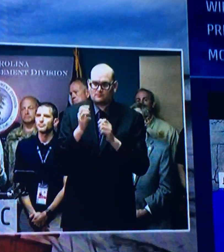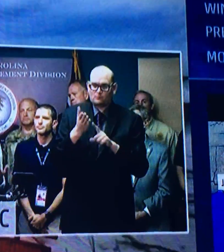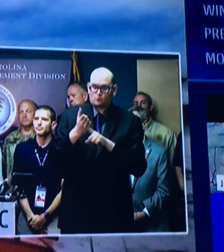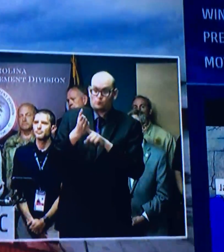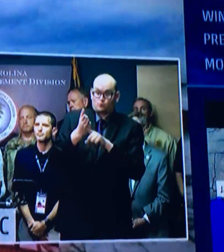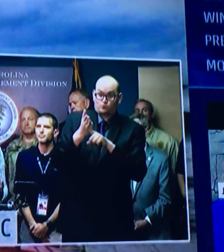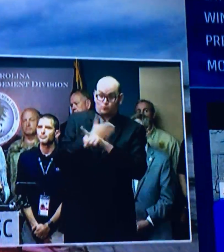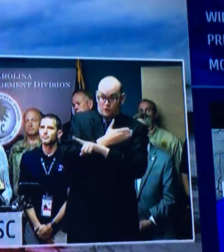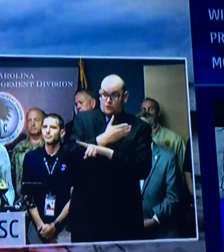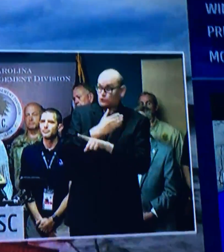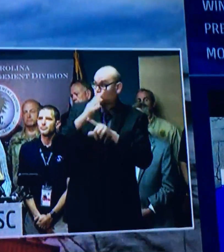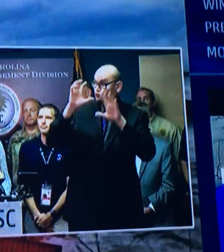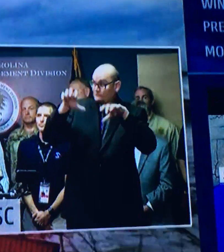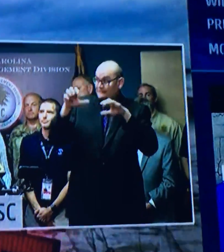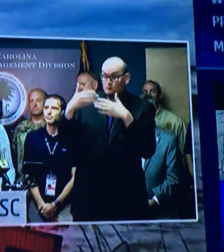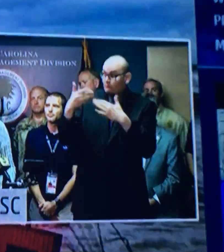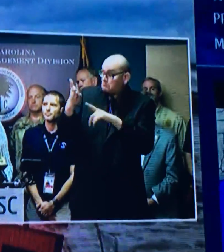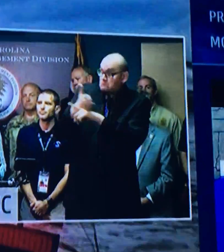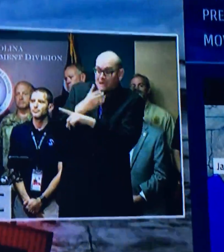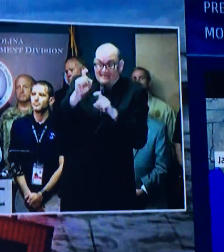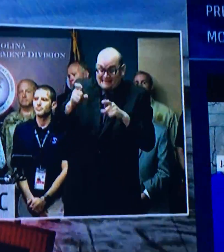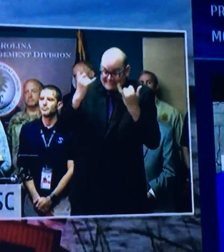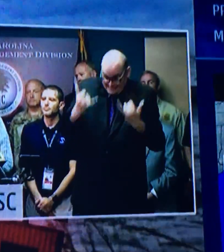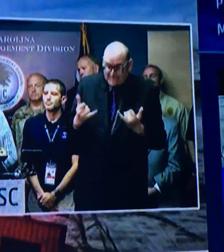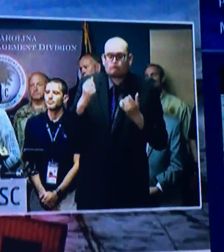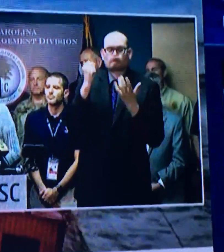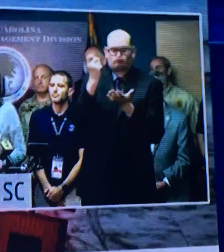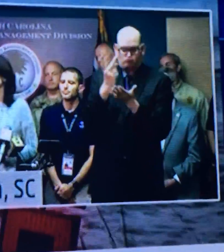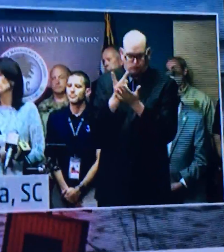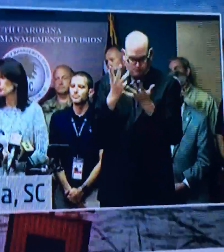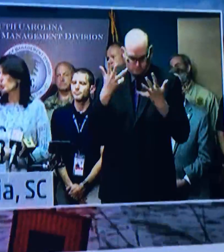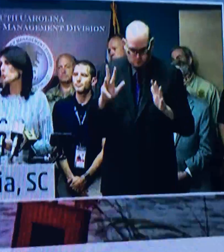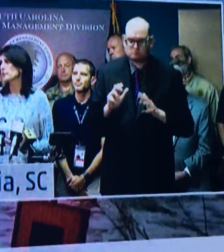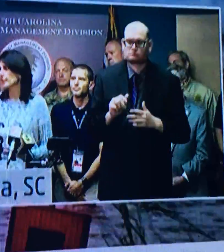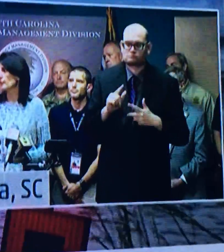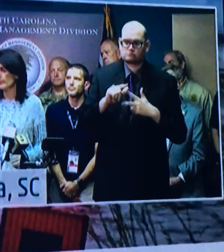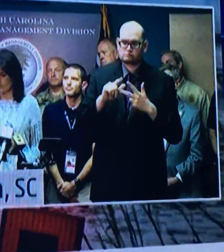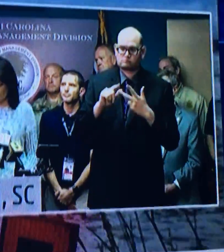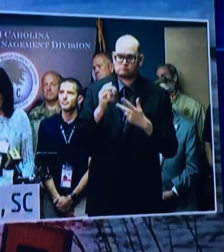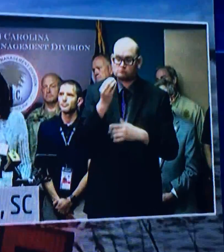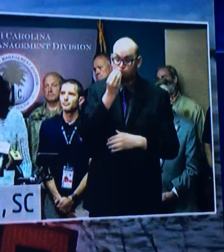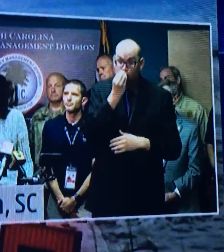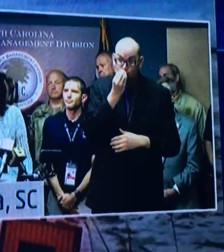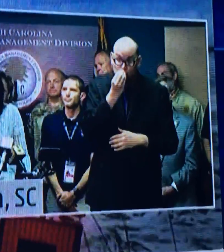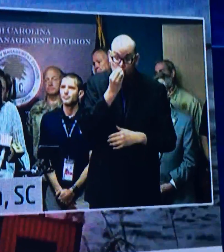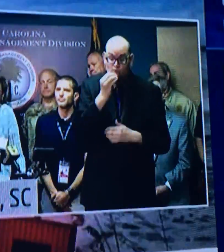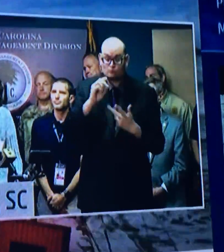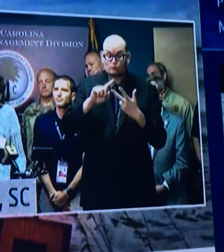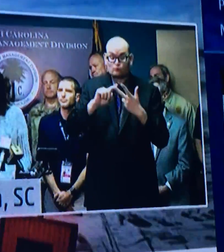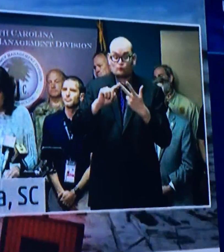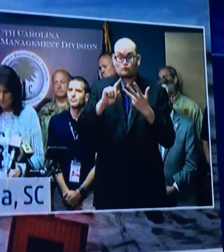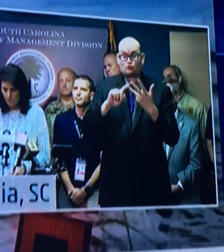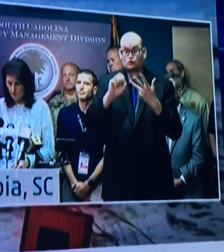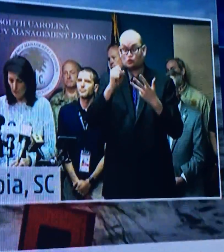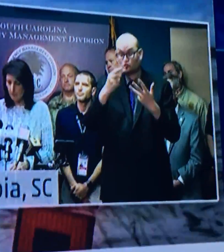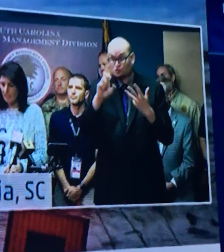for shelters, food, generators, all those things that we're trying to do to prepare before, we now have direct access to as